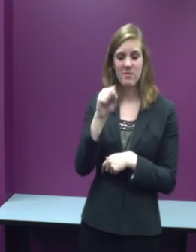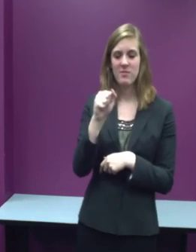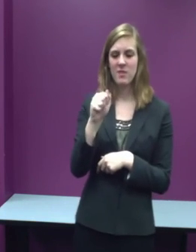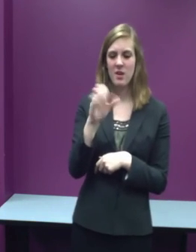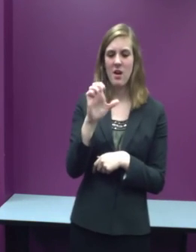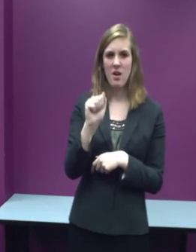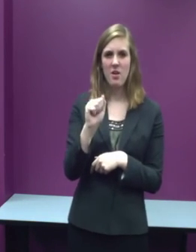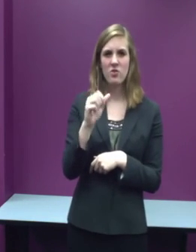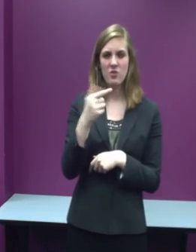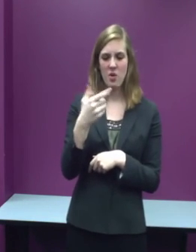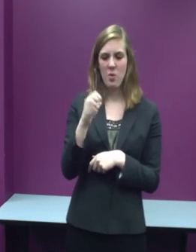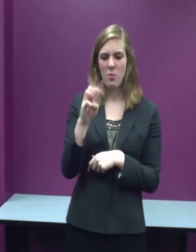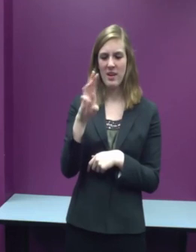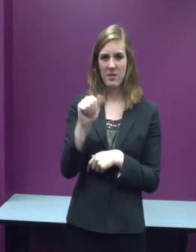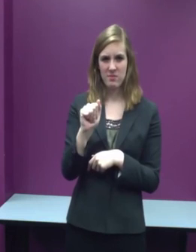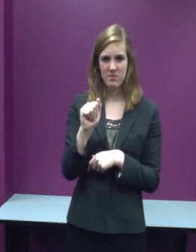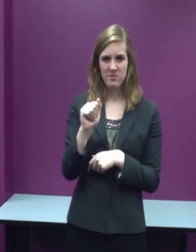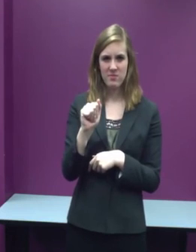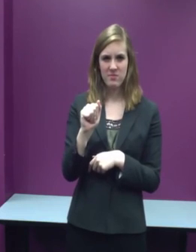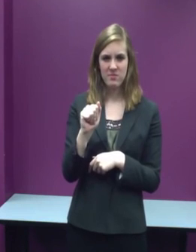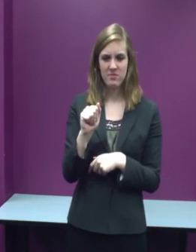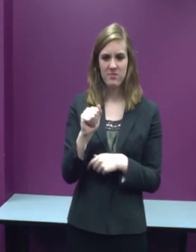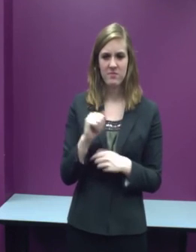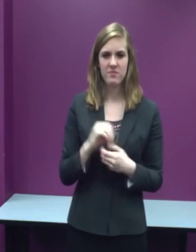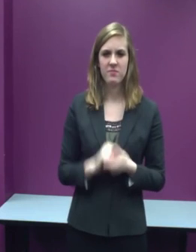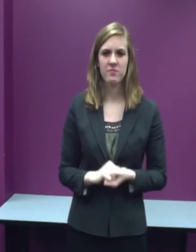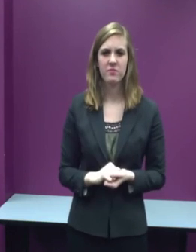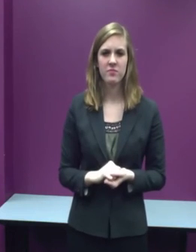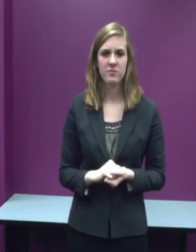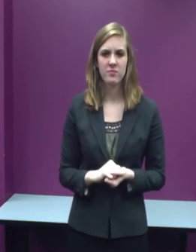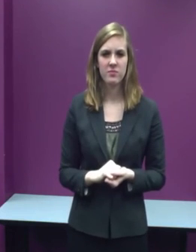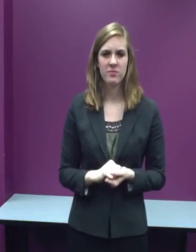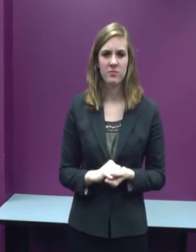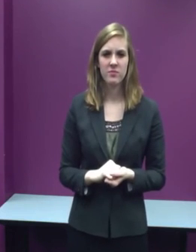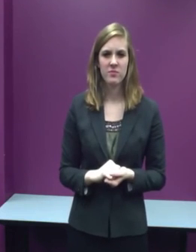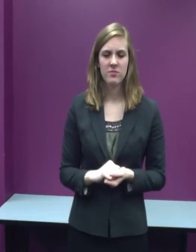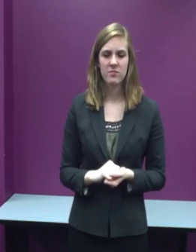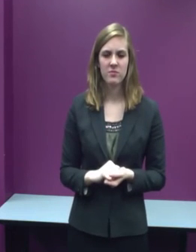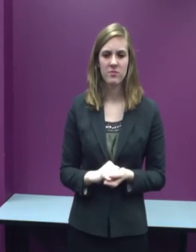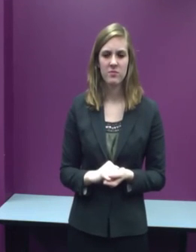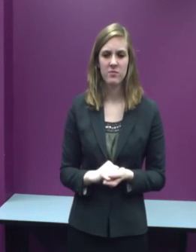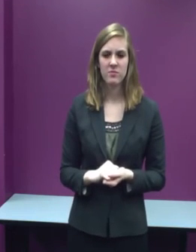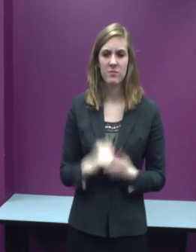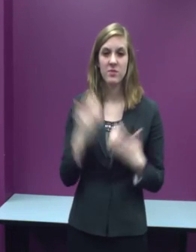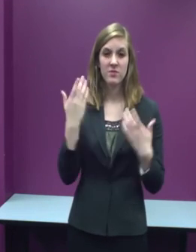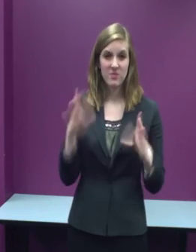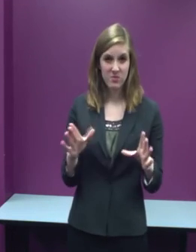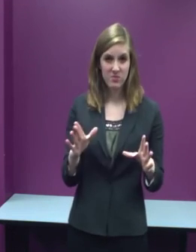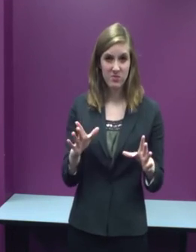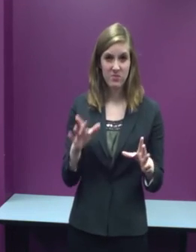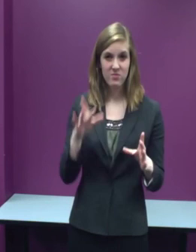At the Mandan and Hadassah villages, they bid farewell to Sacagawea, who stayed behind with her family.